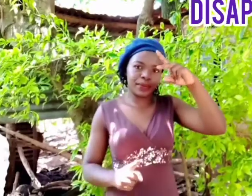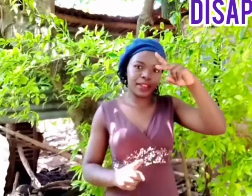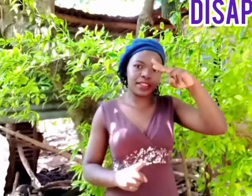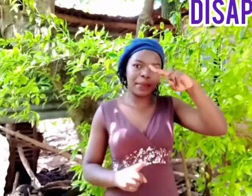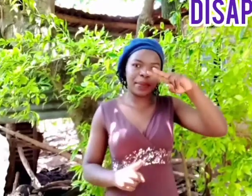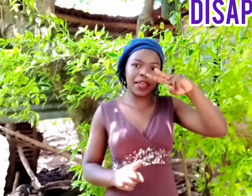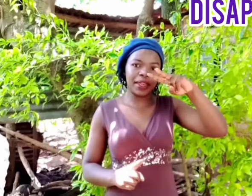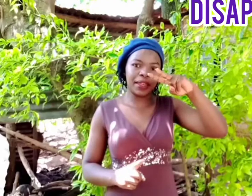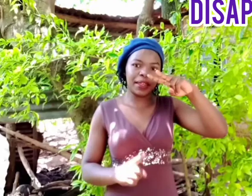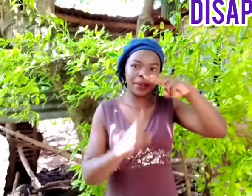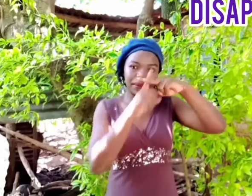disappear,